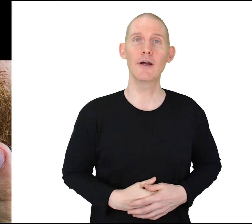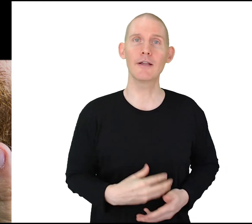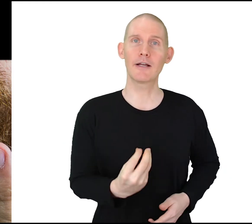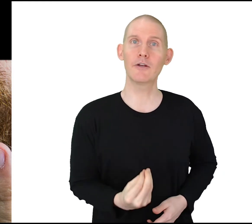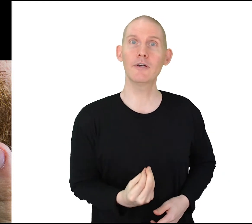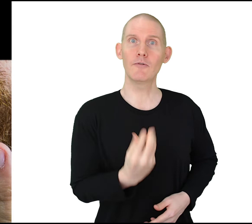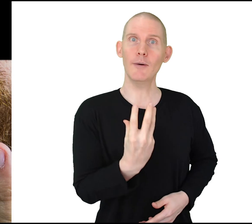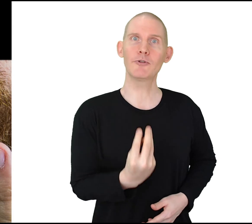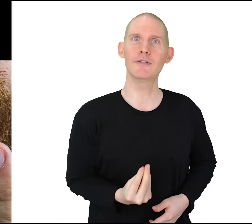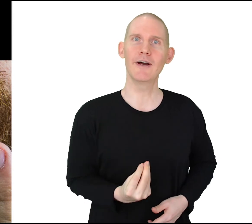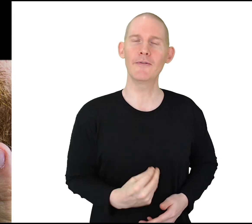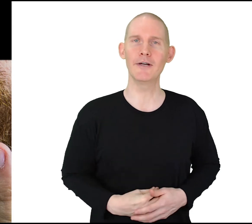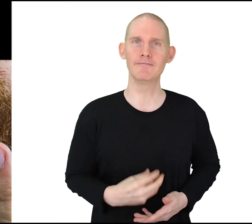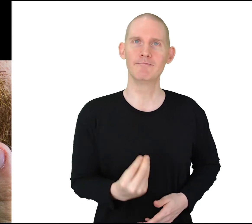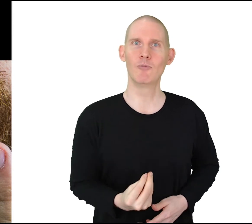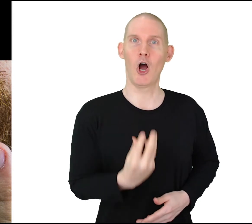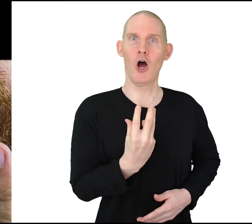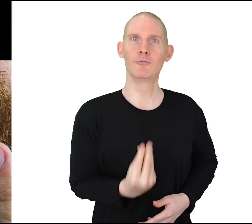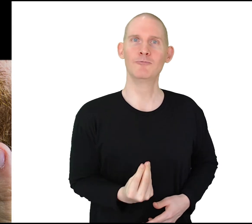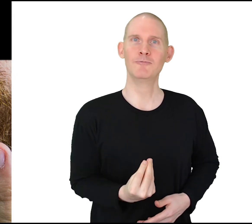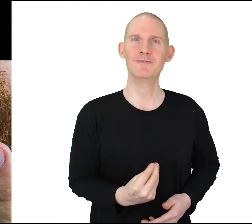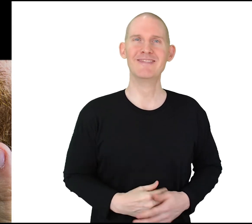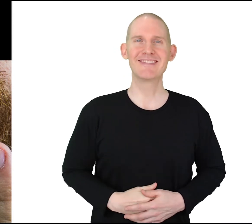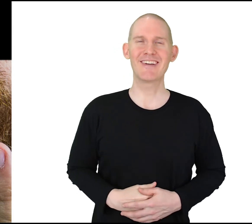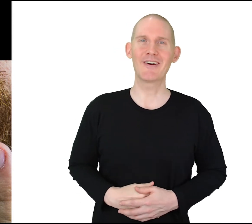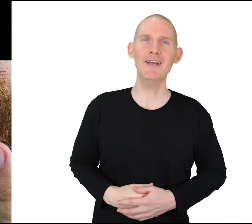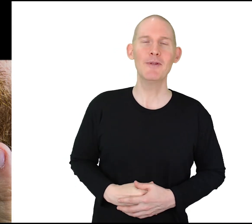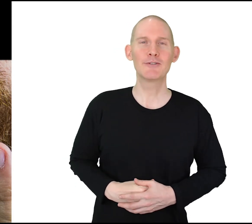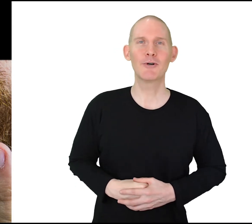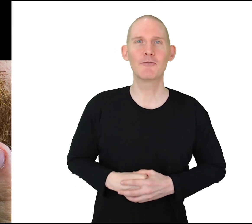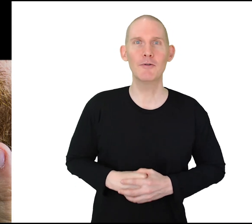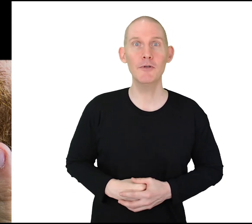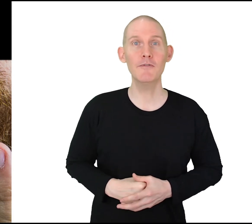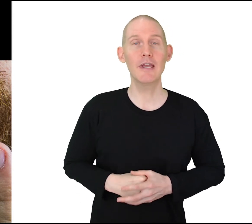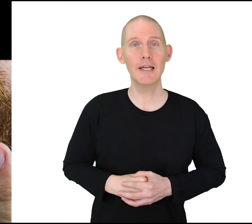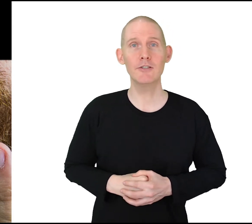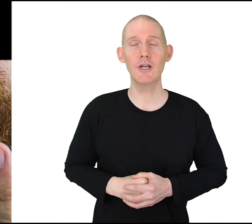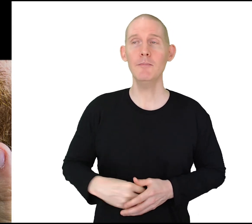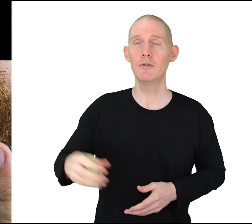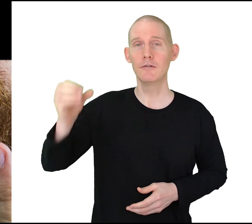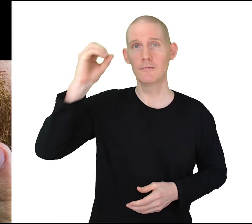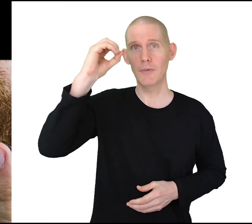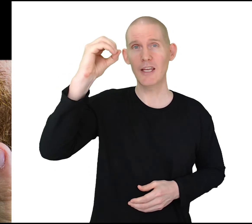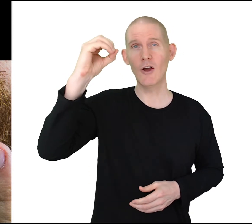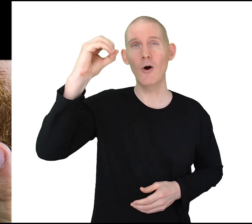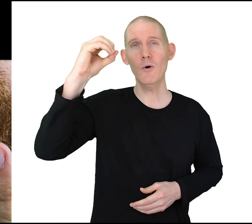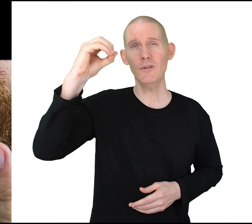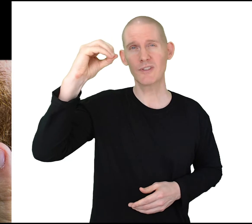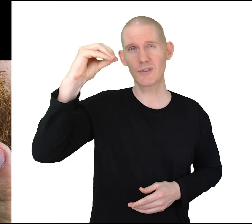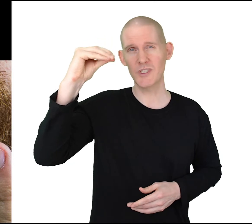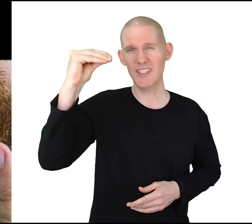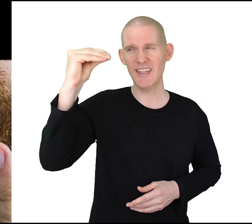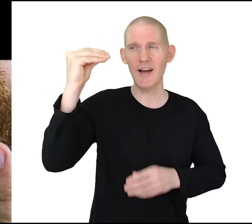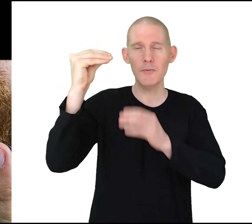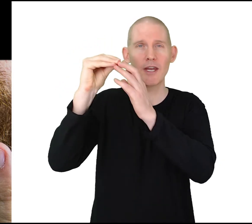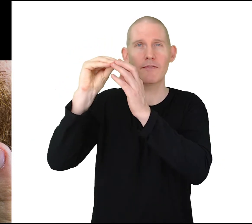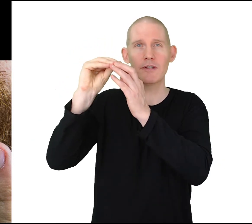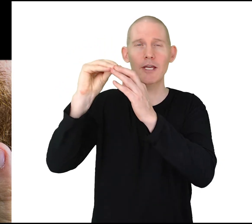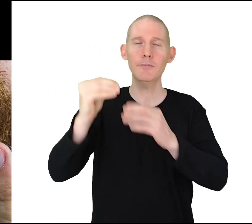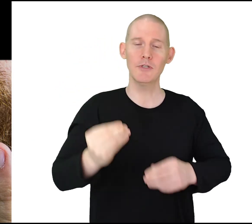little eruption down there. Okay. So review of the hand shape. Make an O, squish it down. We have the tips. Put